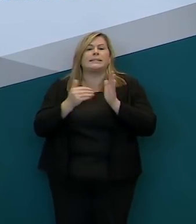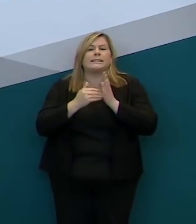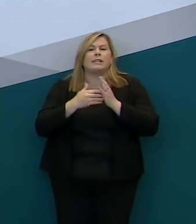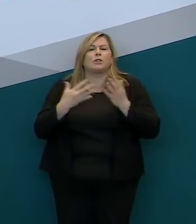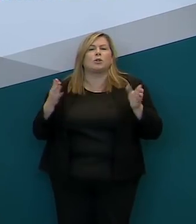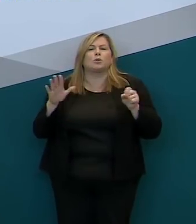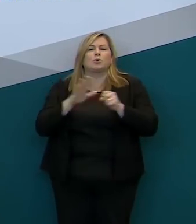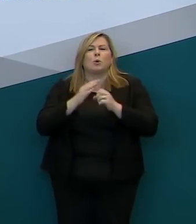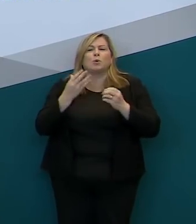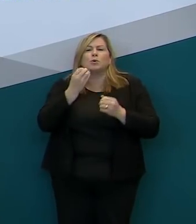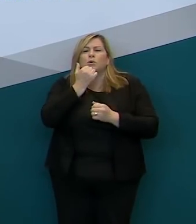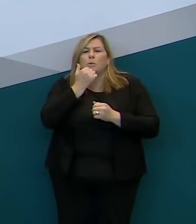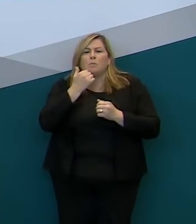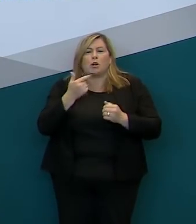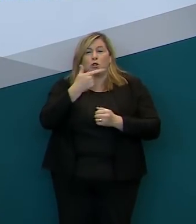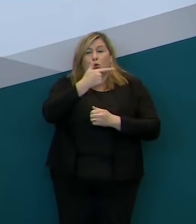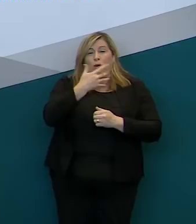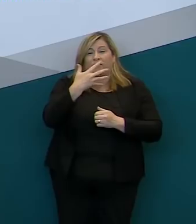tests completed is